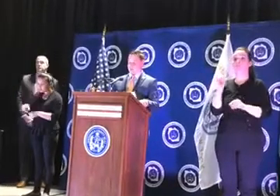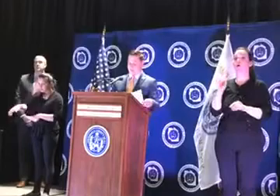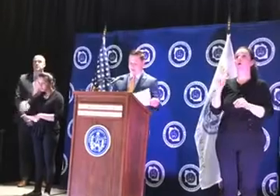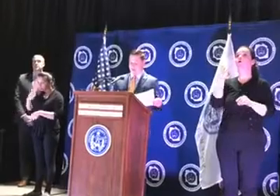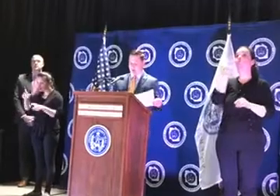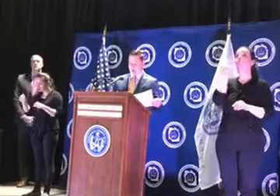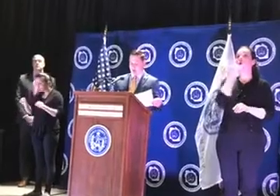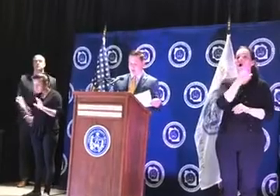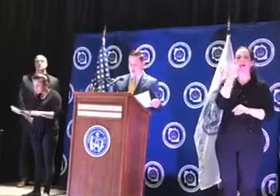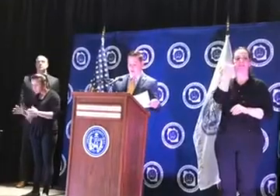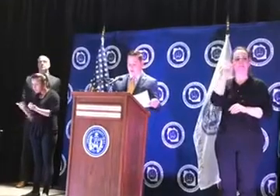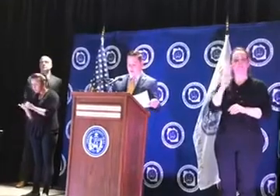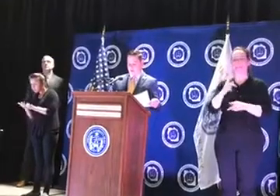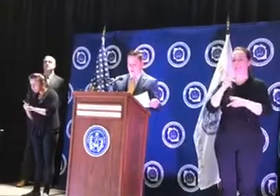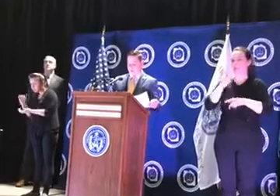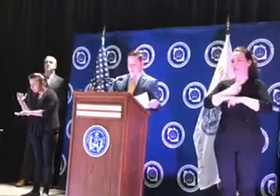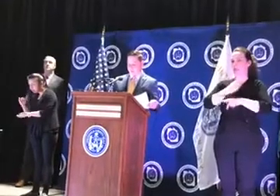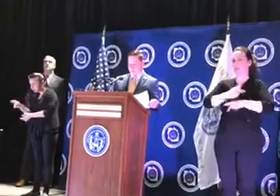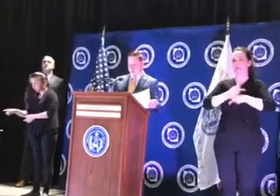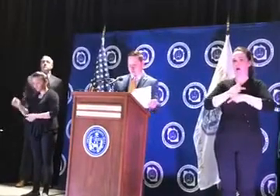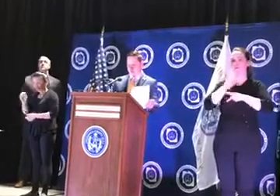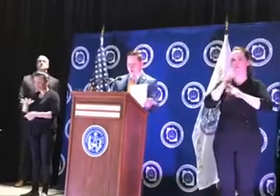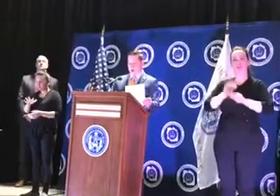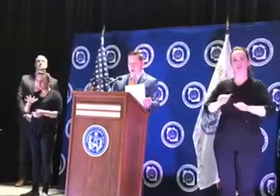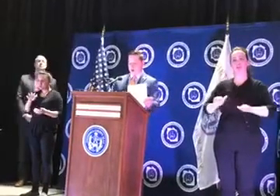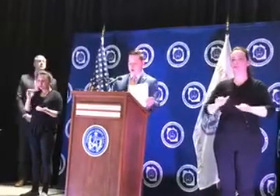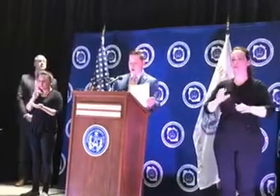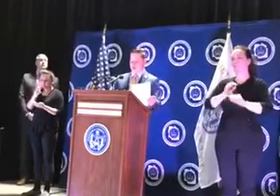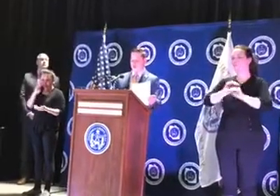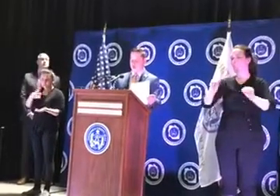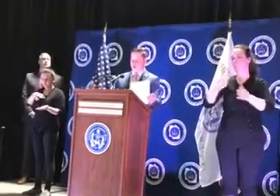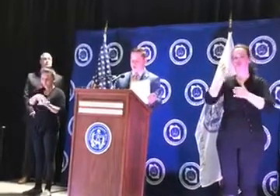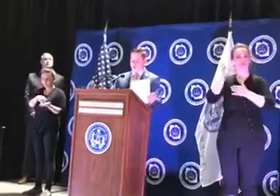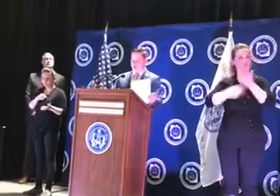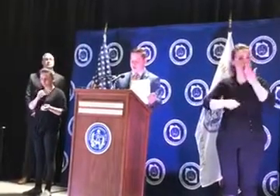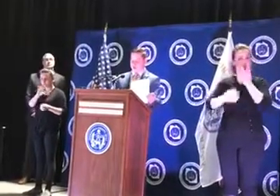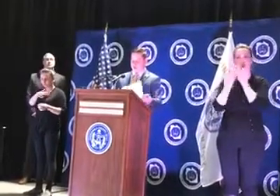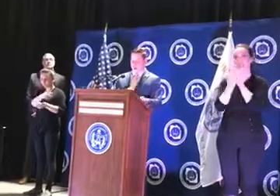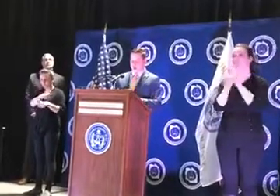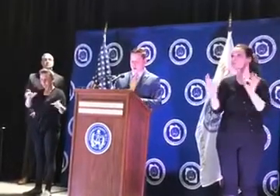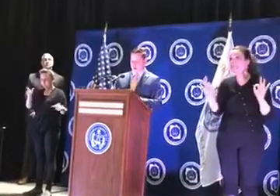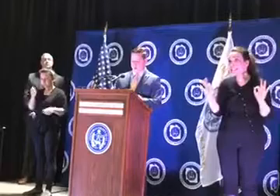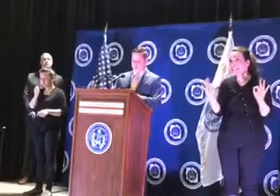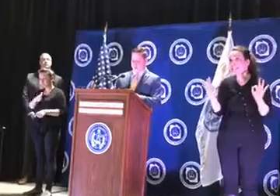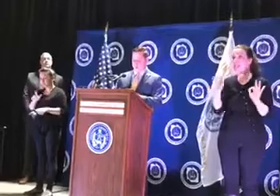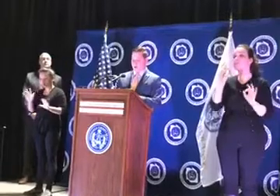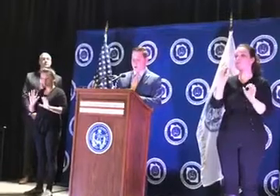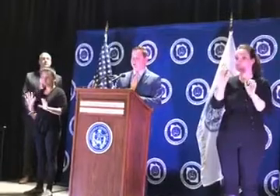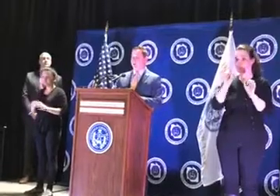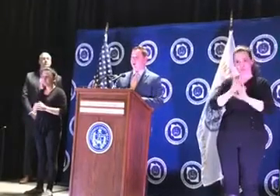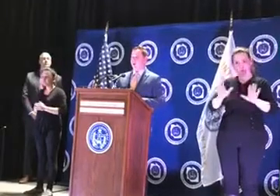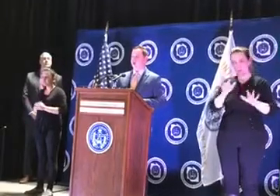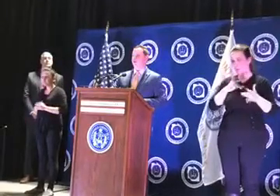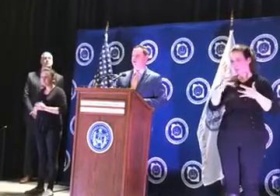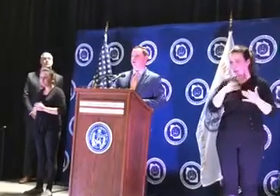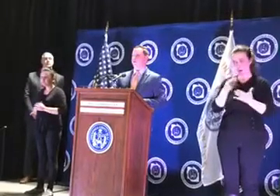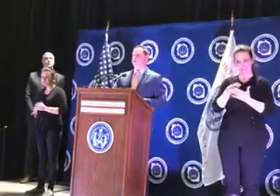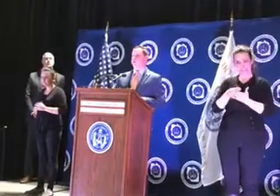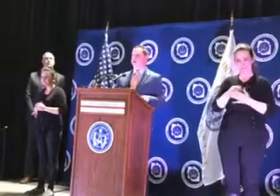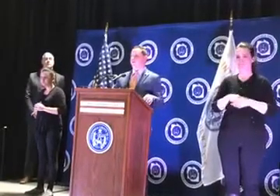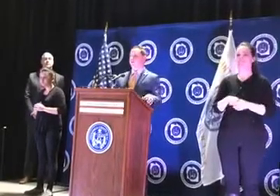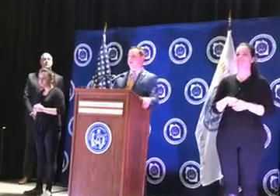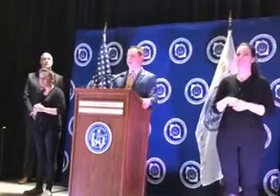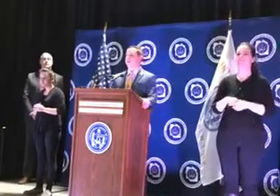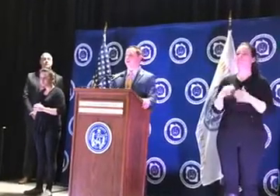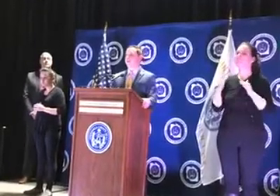period of time. So I want to thank that. Donation of goods. One of the great things about our community is people are rallying right now. We're seeing a